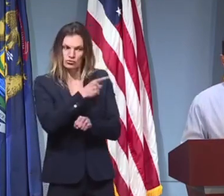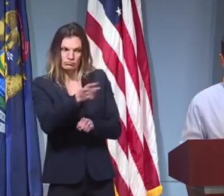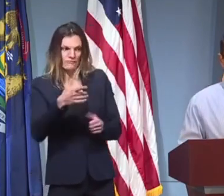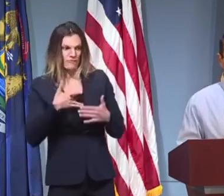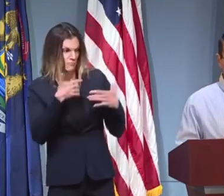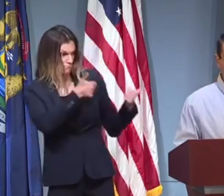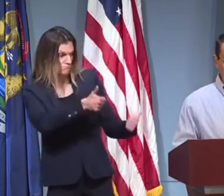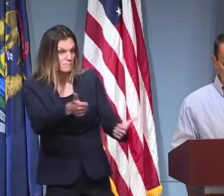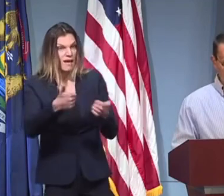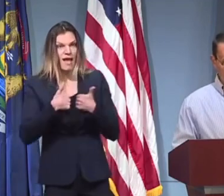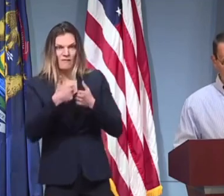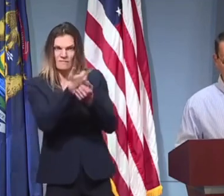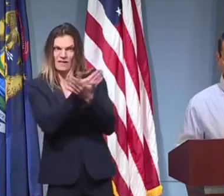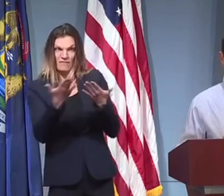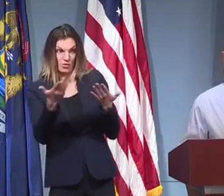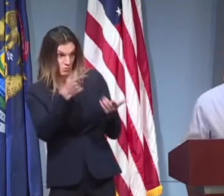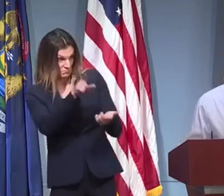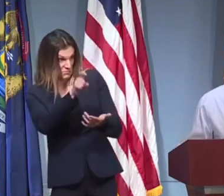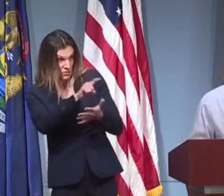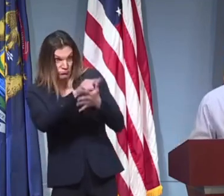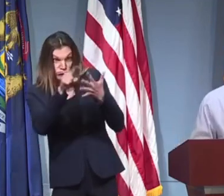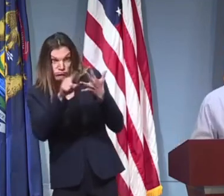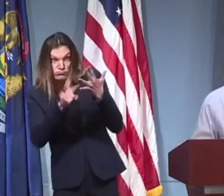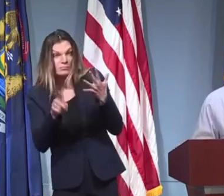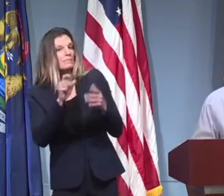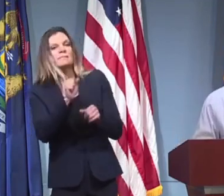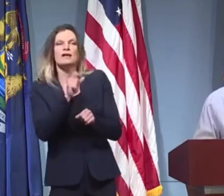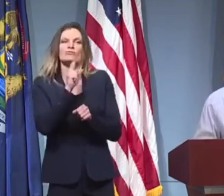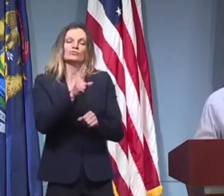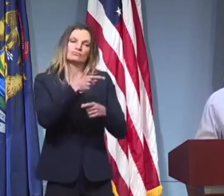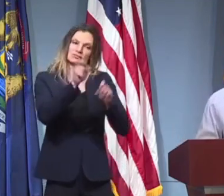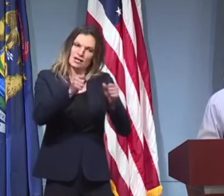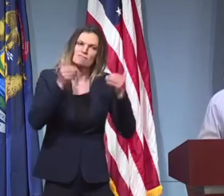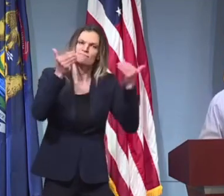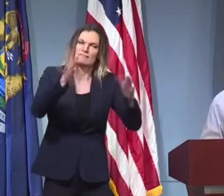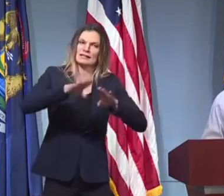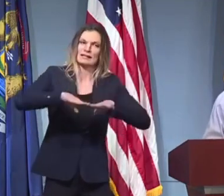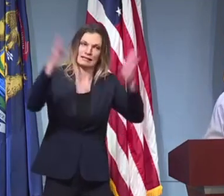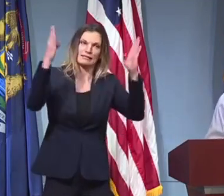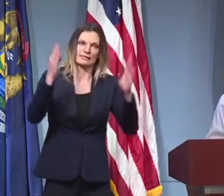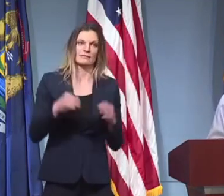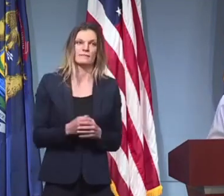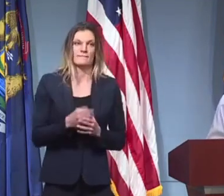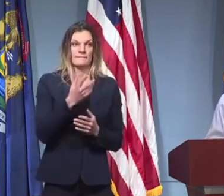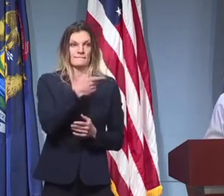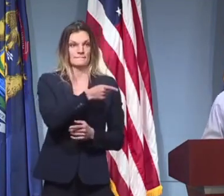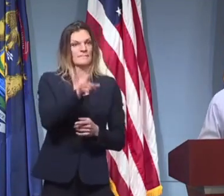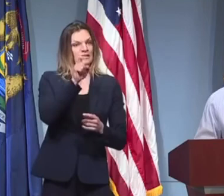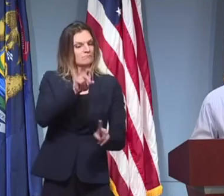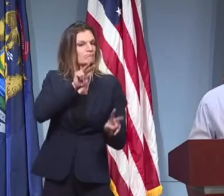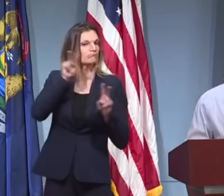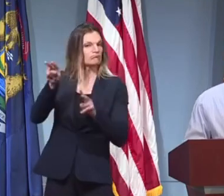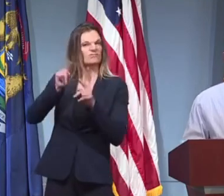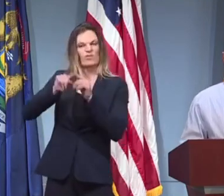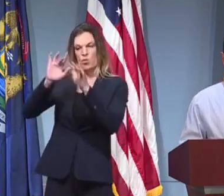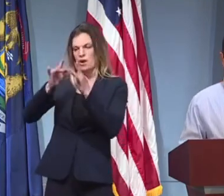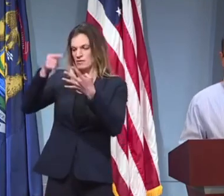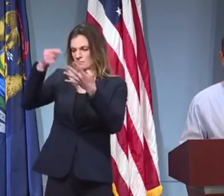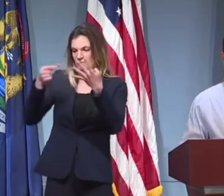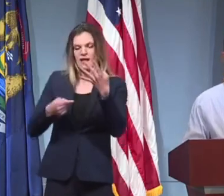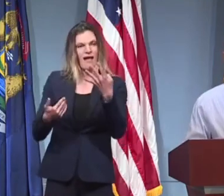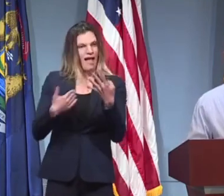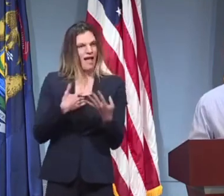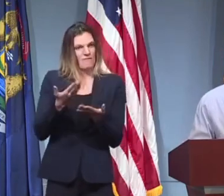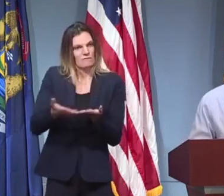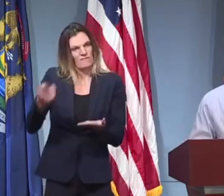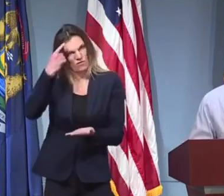and practices change and work to ensure that workers can access the tools and support that they need to move forward. We will continue to work around